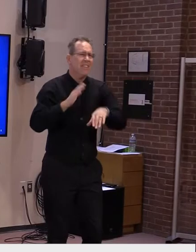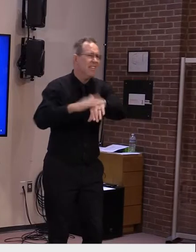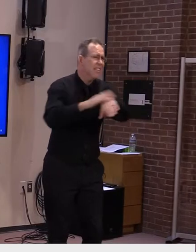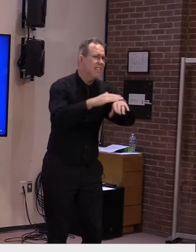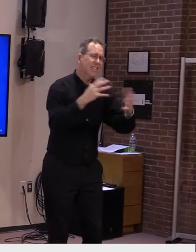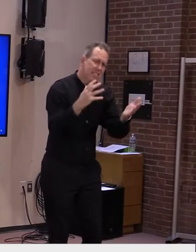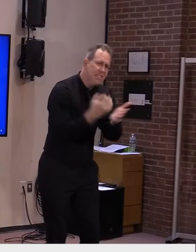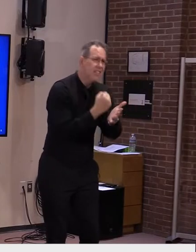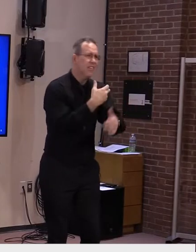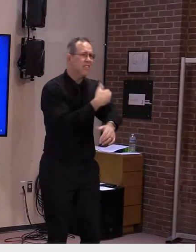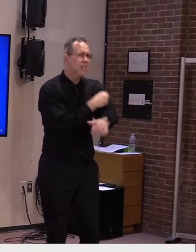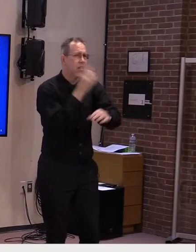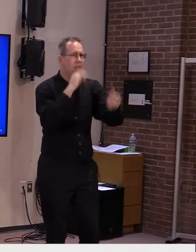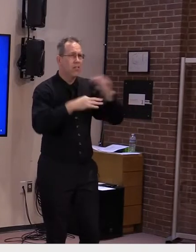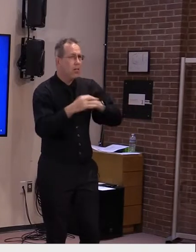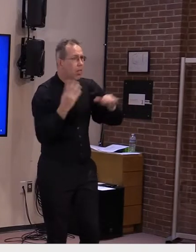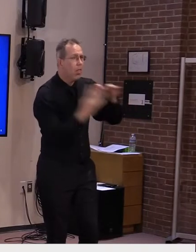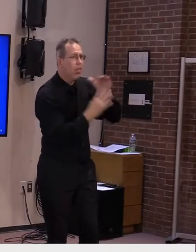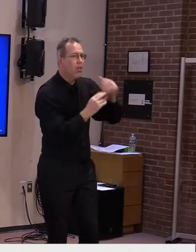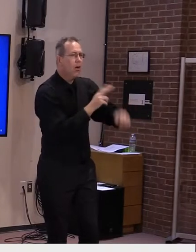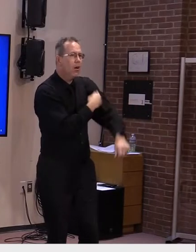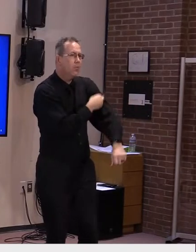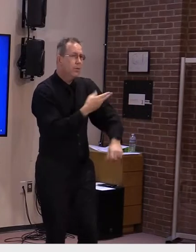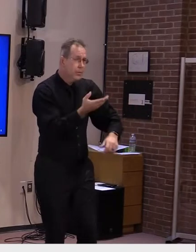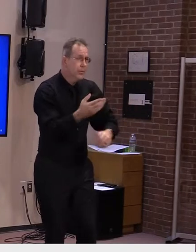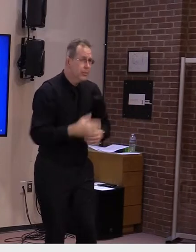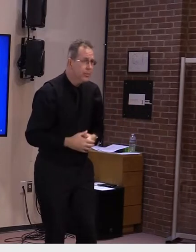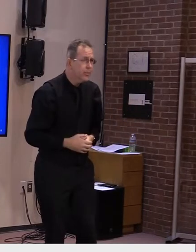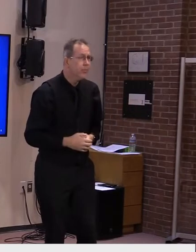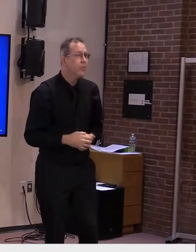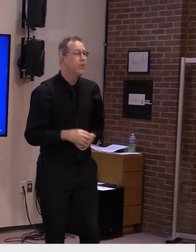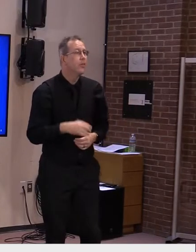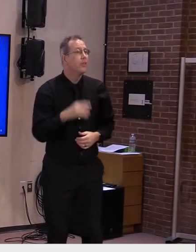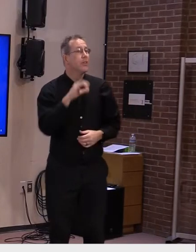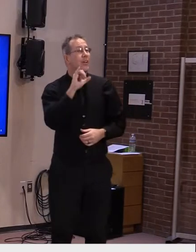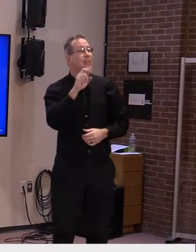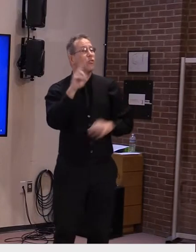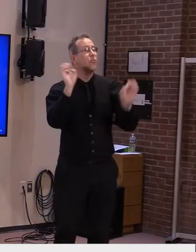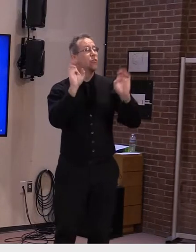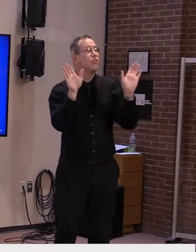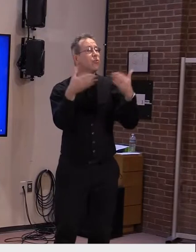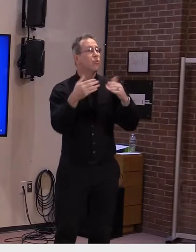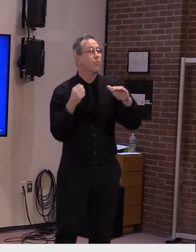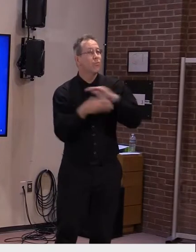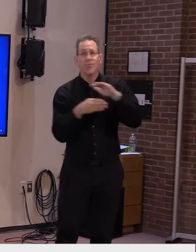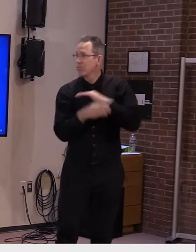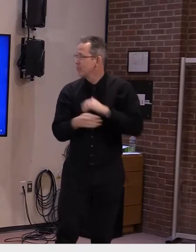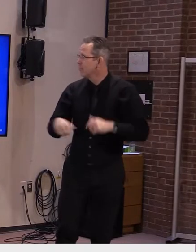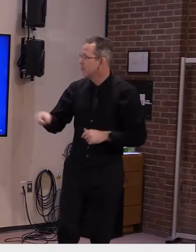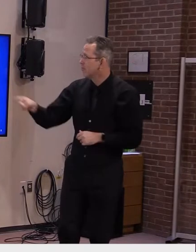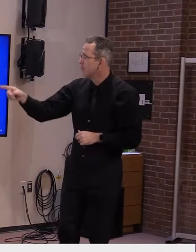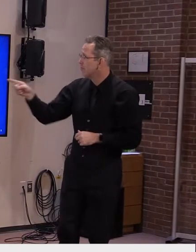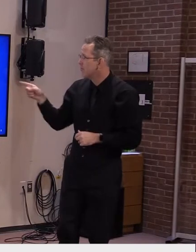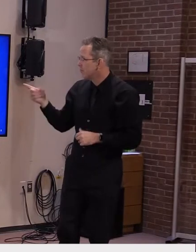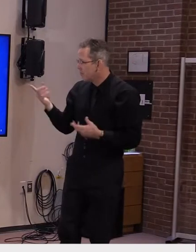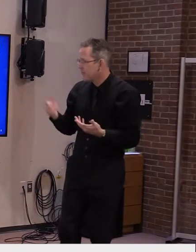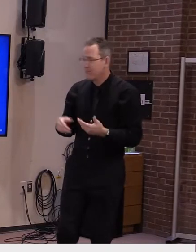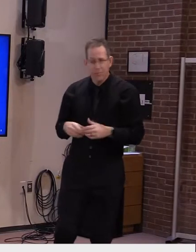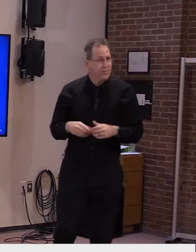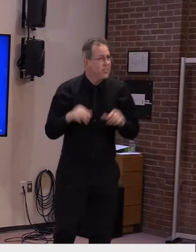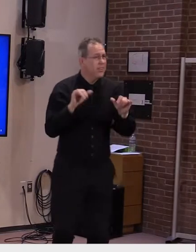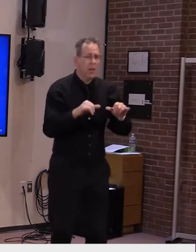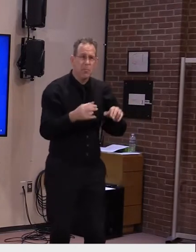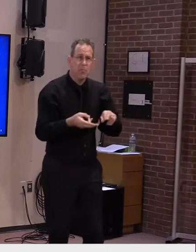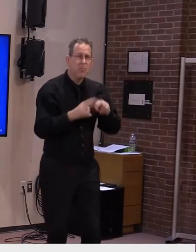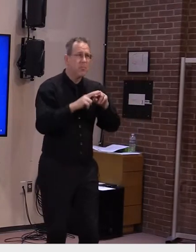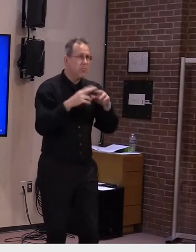can see the ICU numbers have gone up this week. They are at 31% in terms of an increase for the week. Again, 81% of people